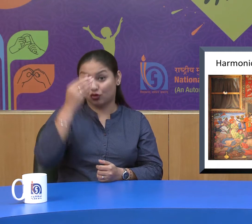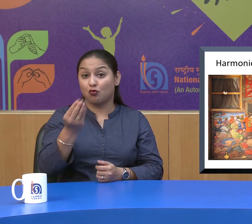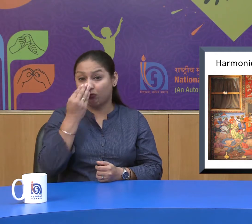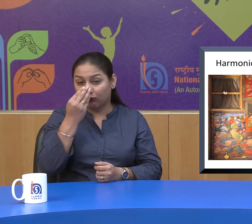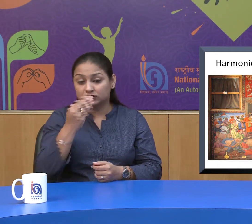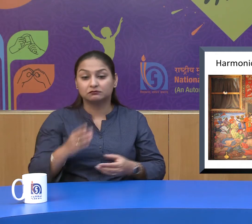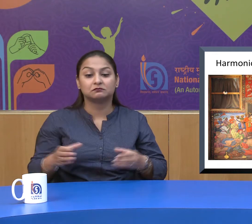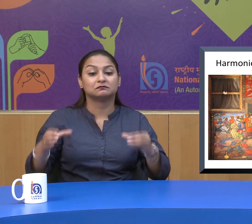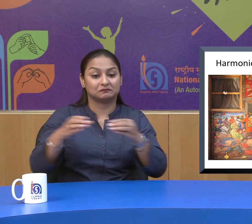in 18th century.